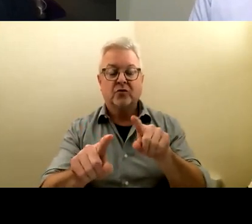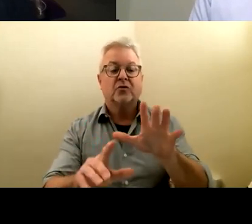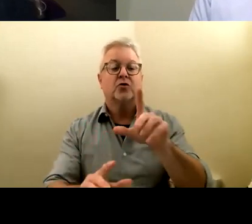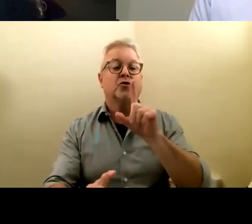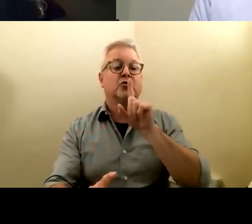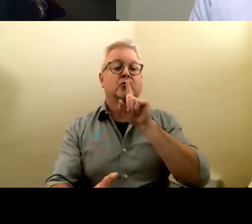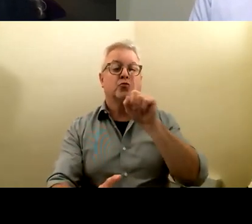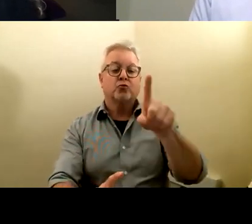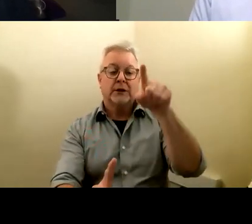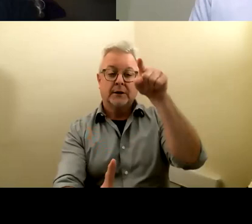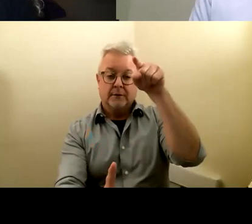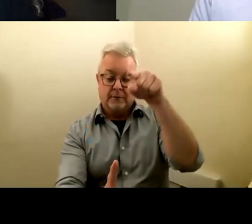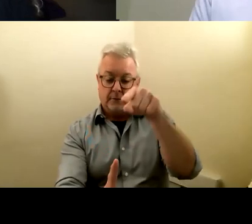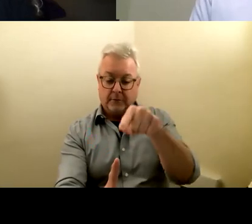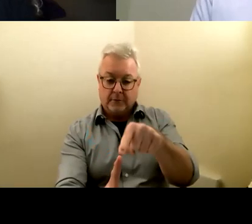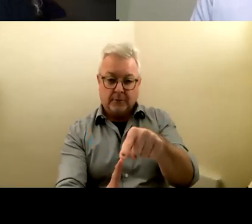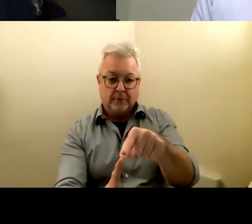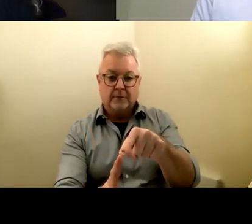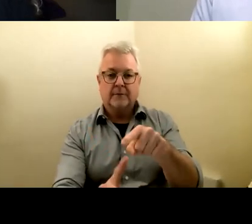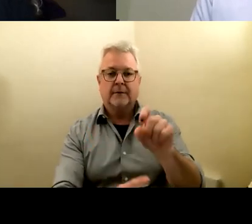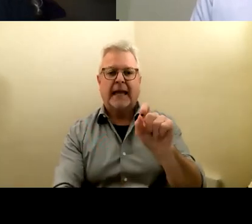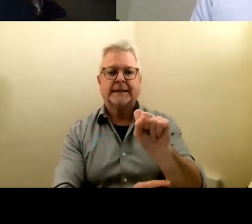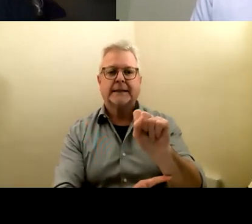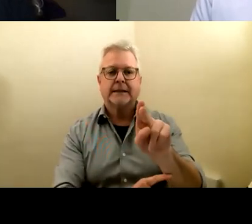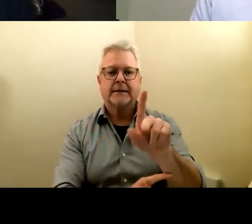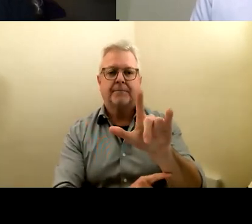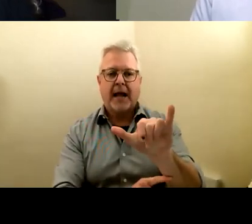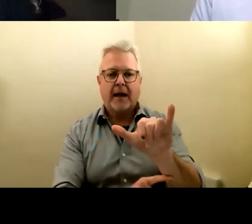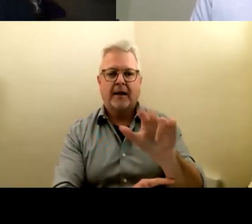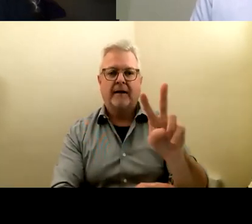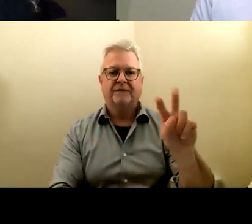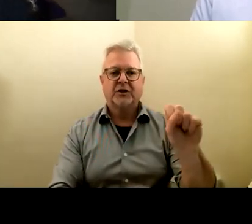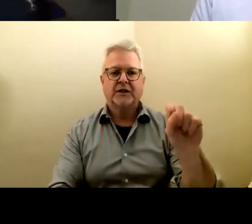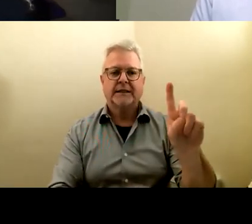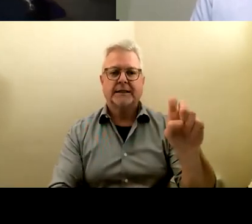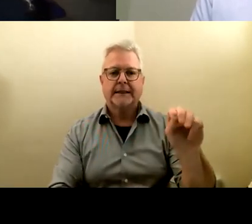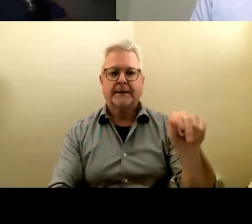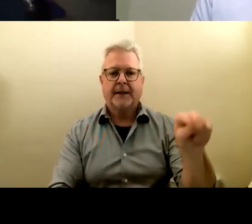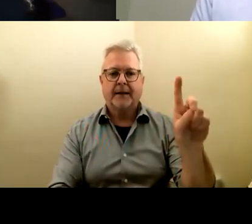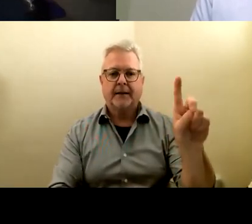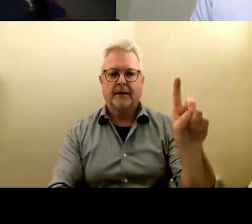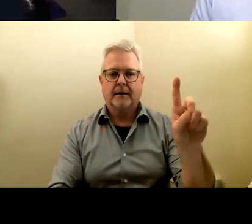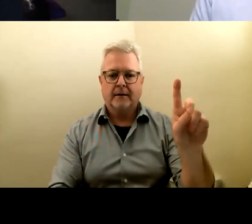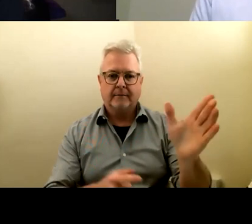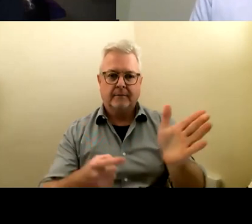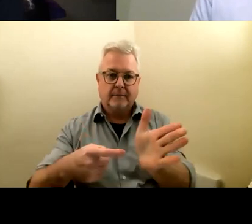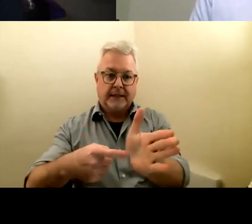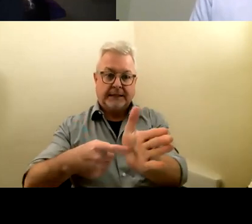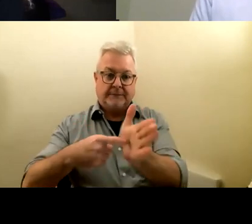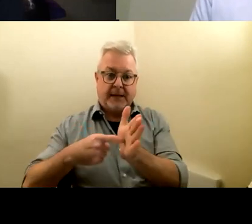there is no easy answer. It really comes down to the supply